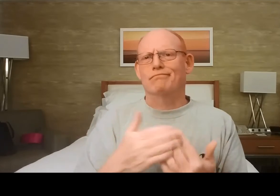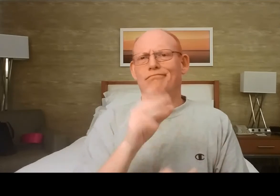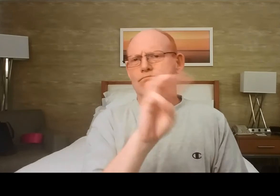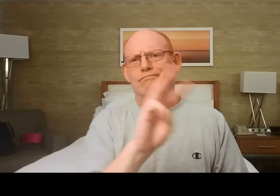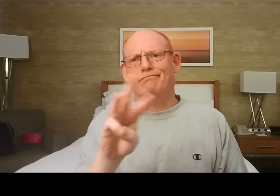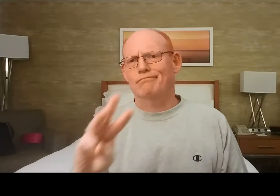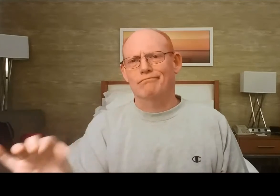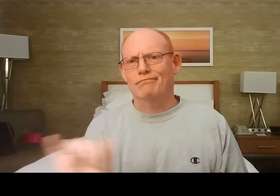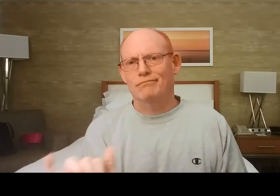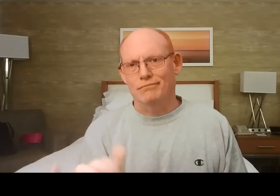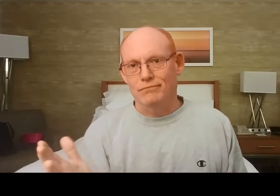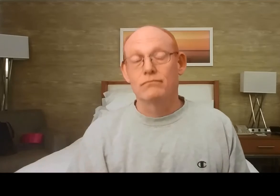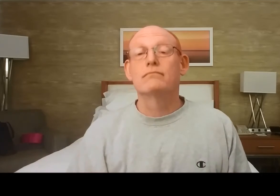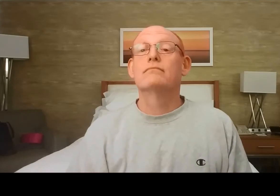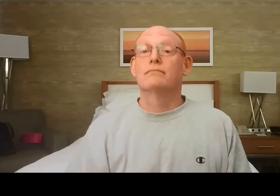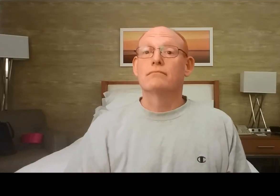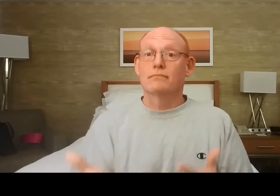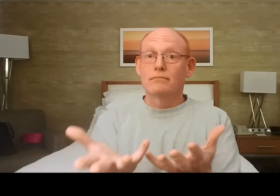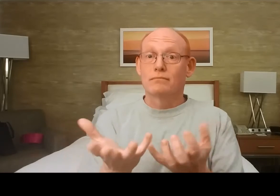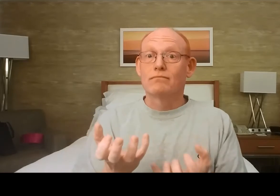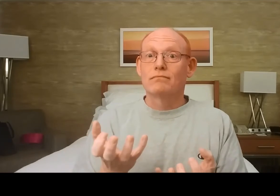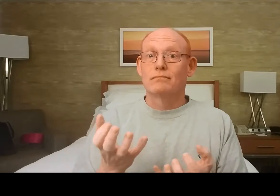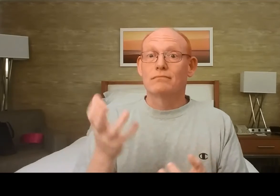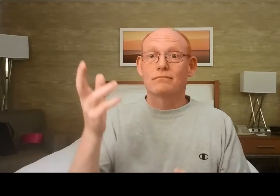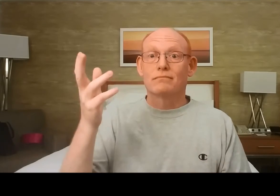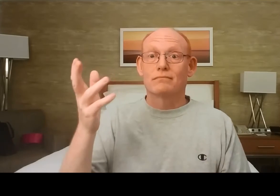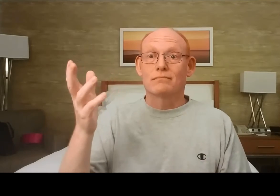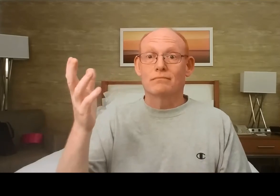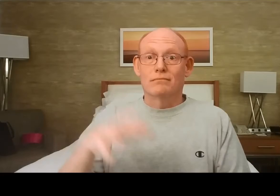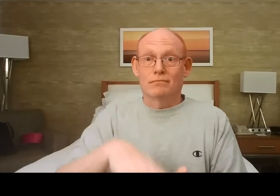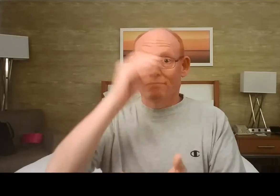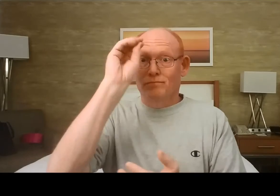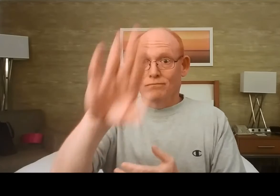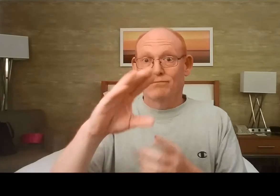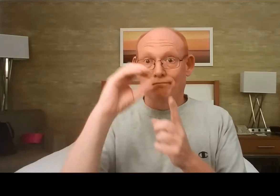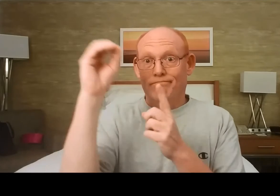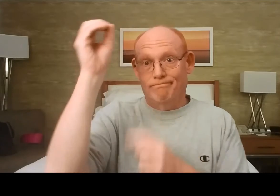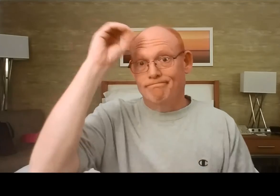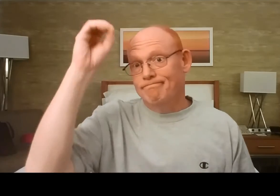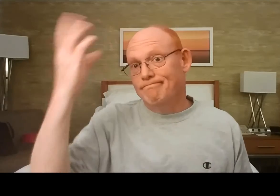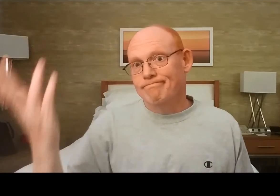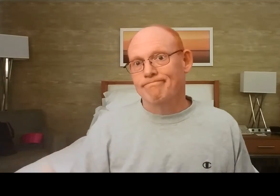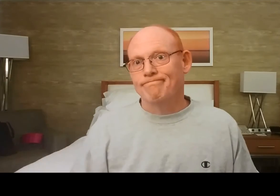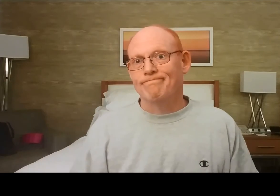Or you can even do it at the website. That's easy too. But I want to hear what you have to say.